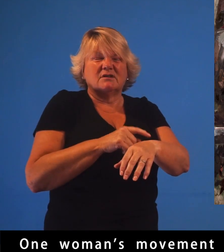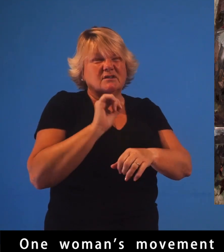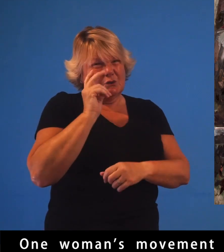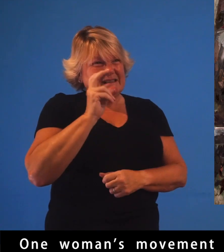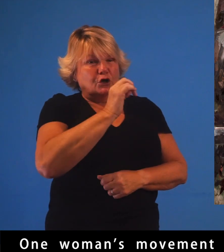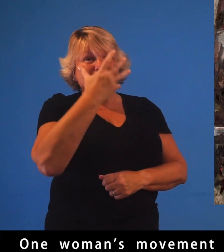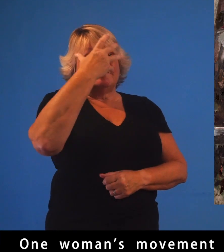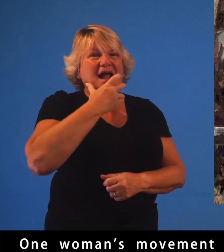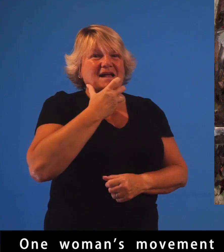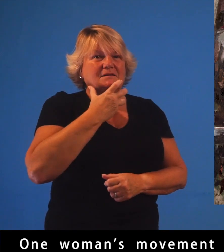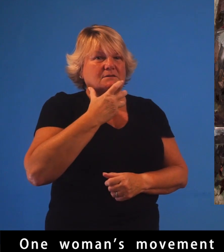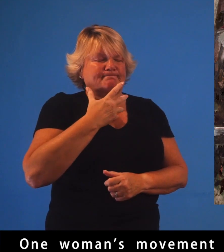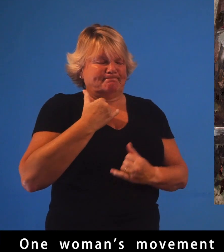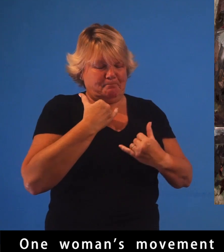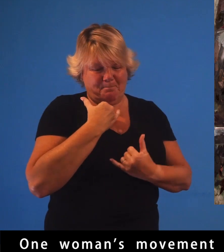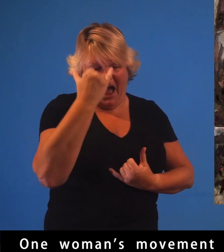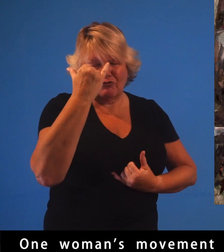shame.